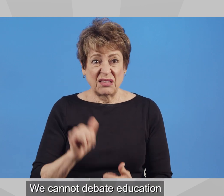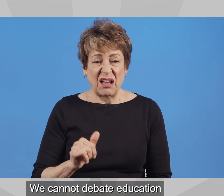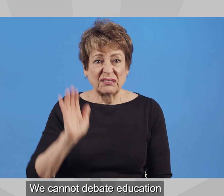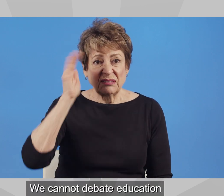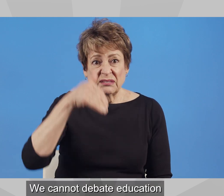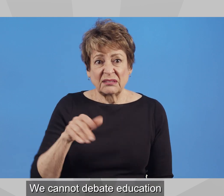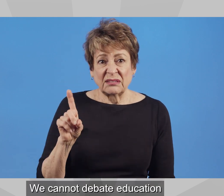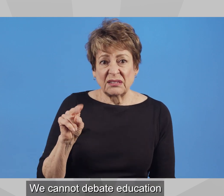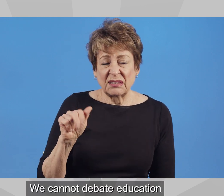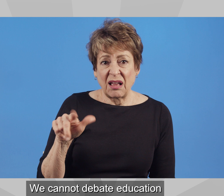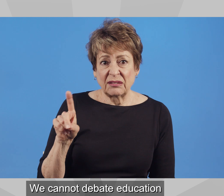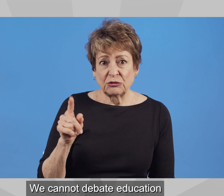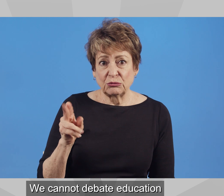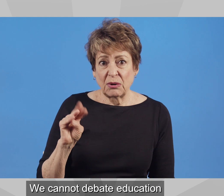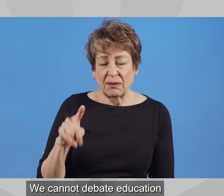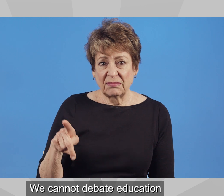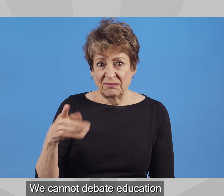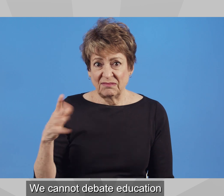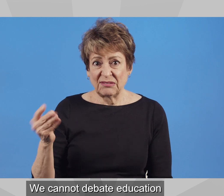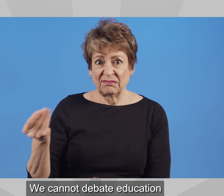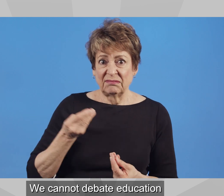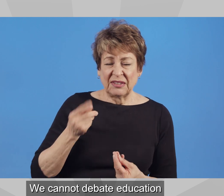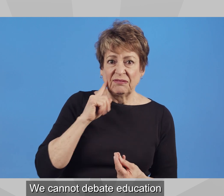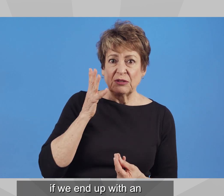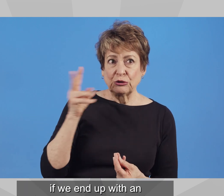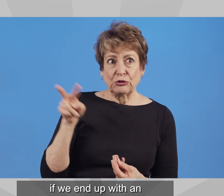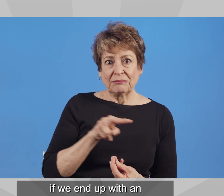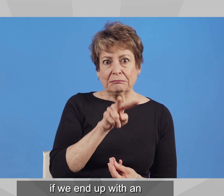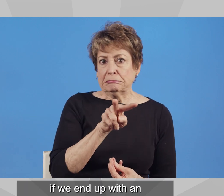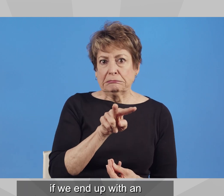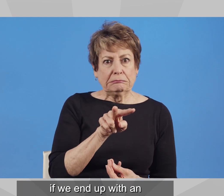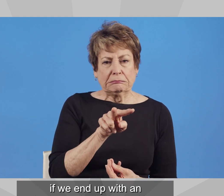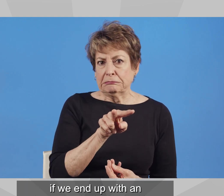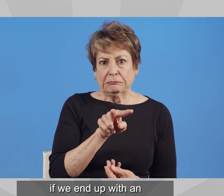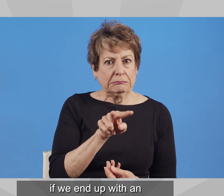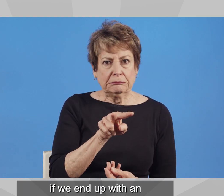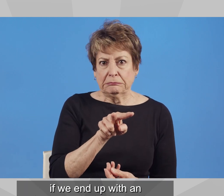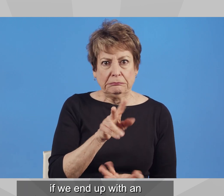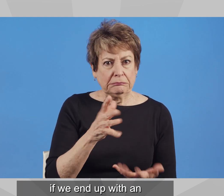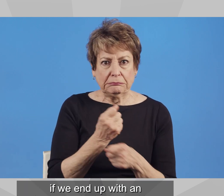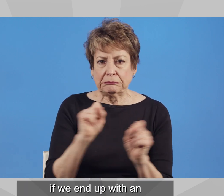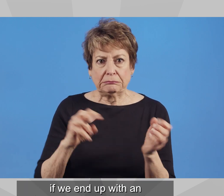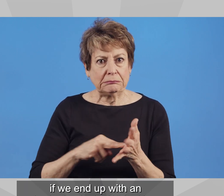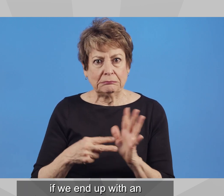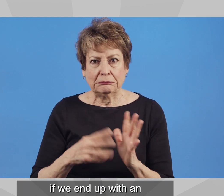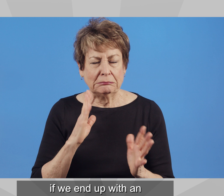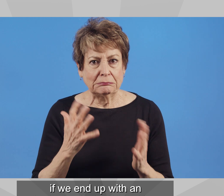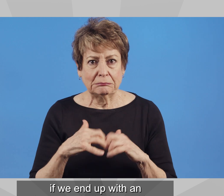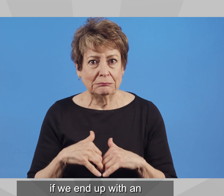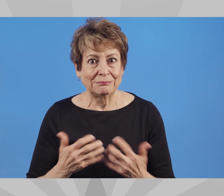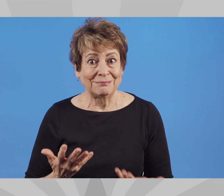We cannot debate education policy or abortion policy if we end up with an authoritarian in the